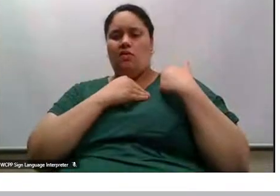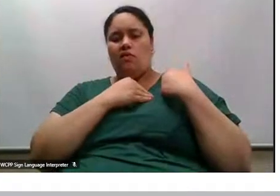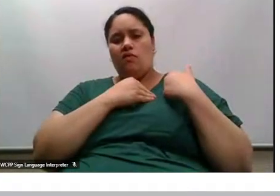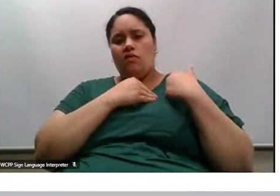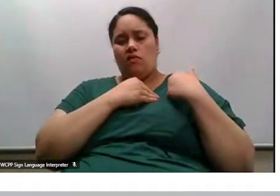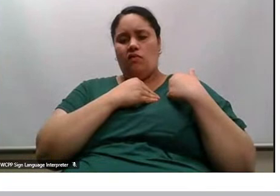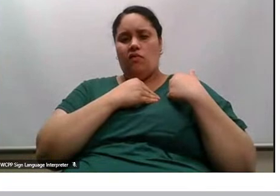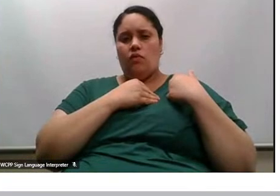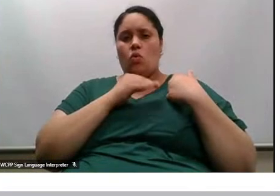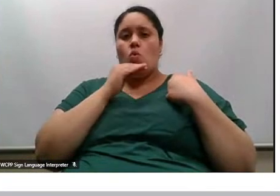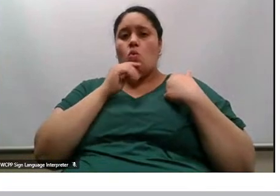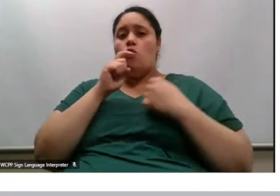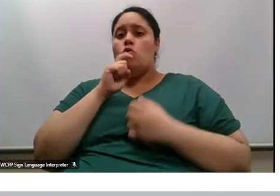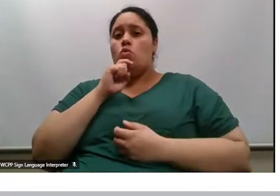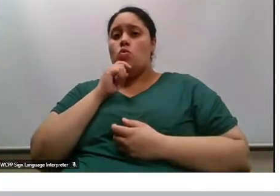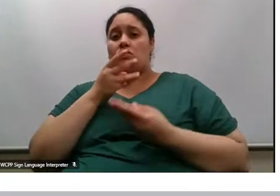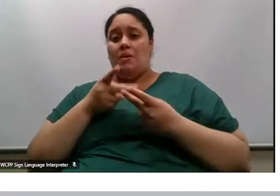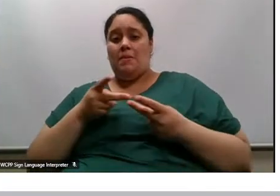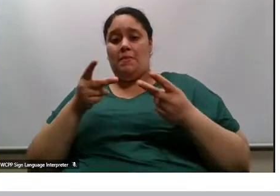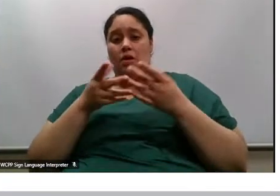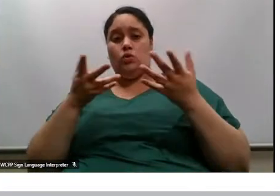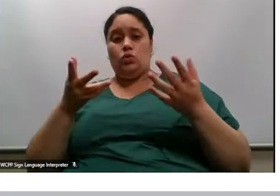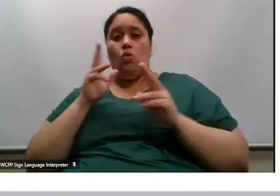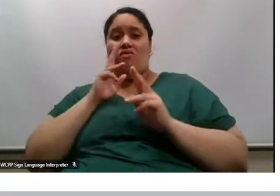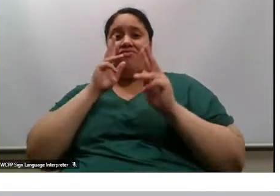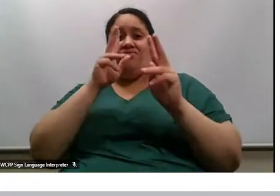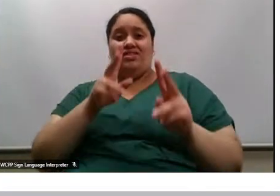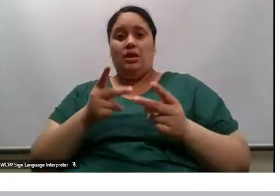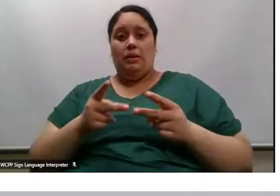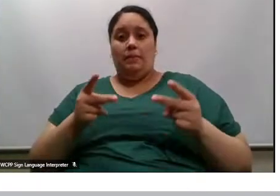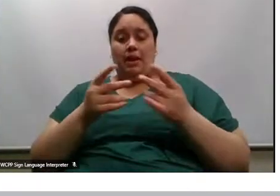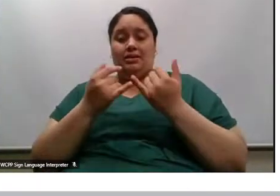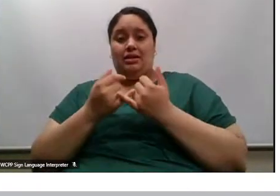that use such places or visit such places?